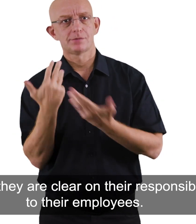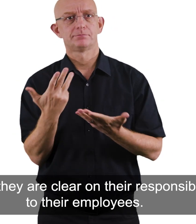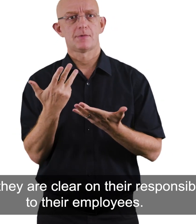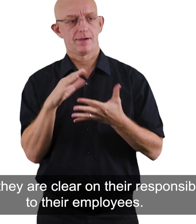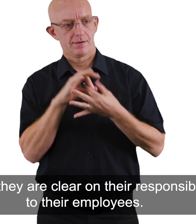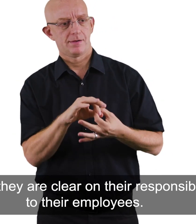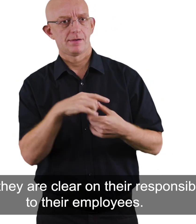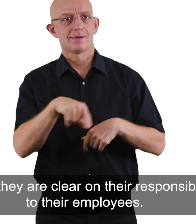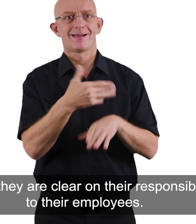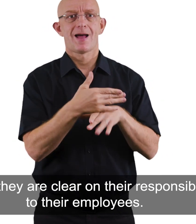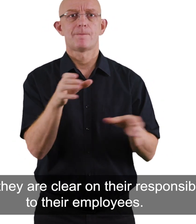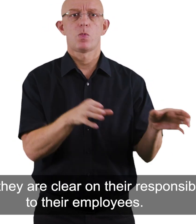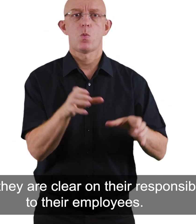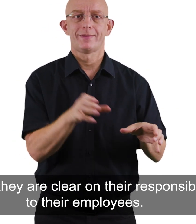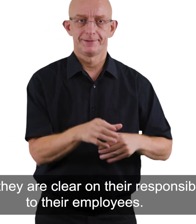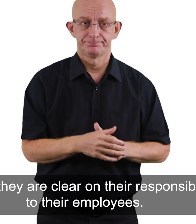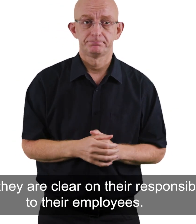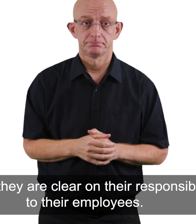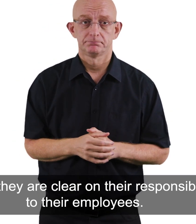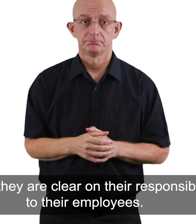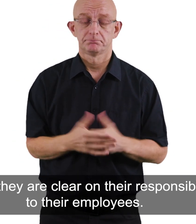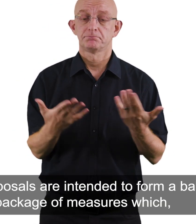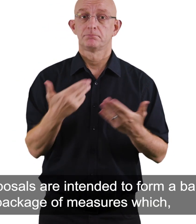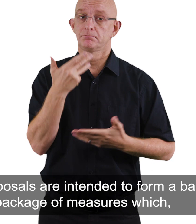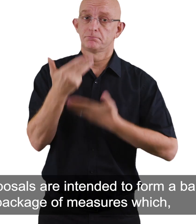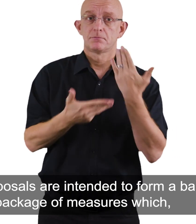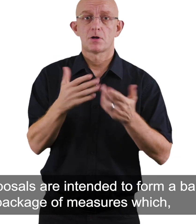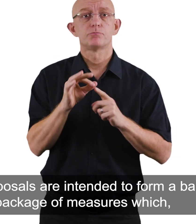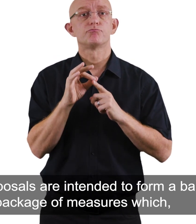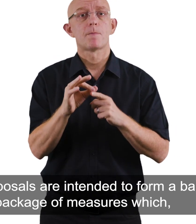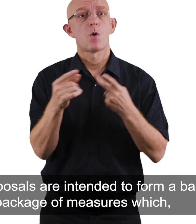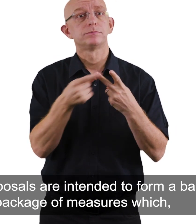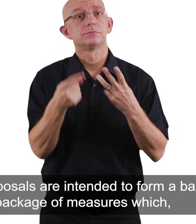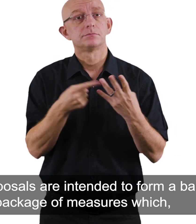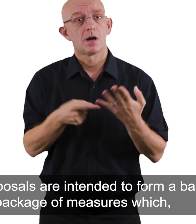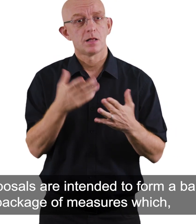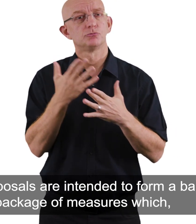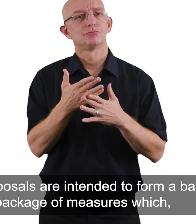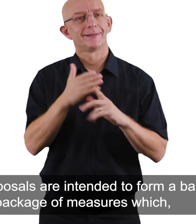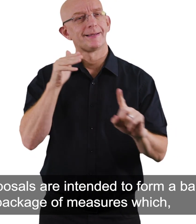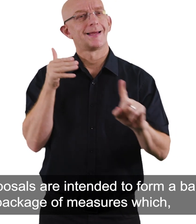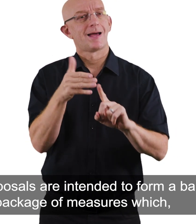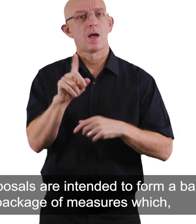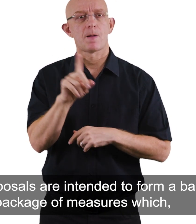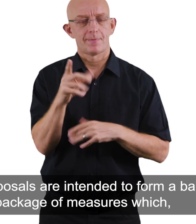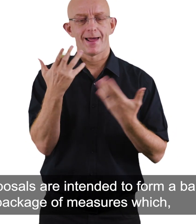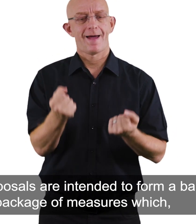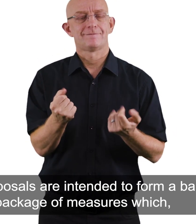on their responsibilities to their employees. These proposals are intended to